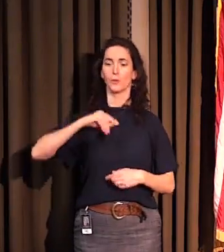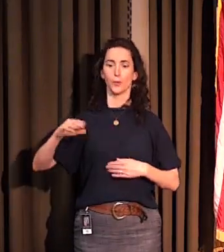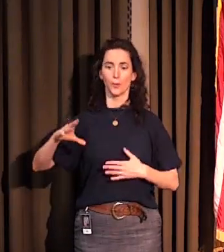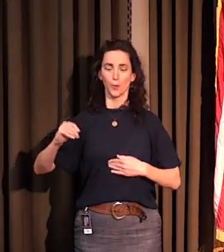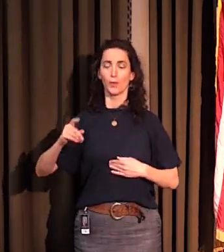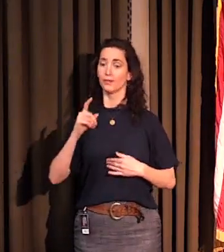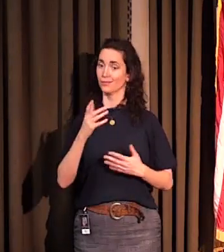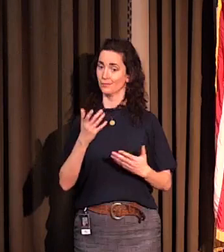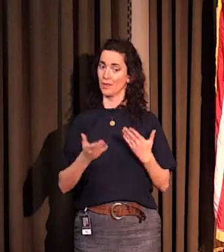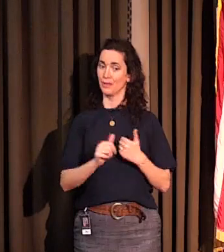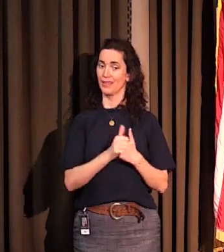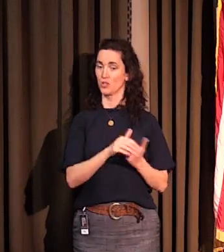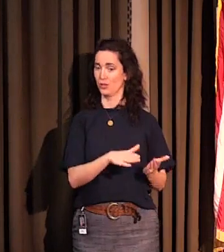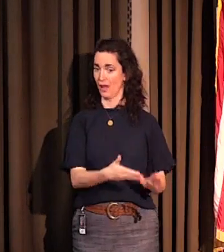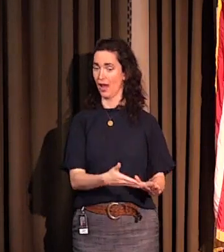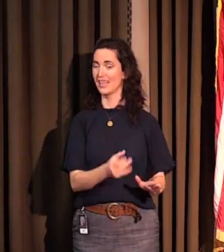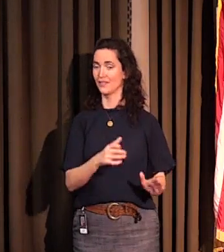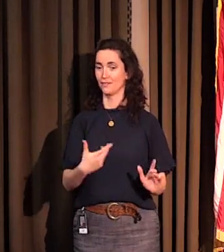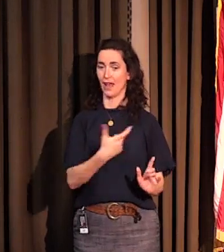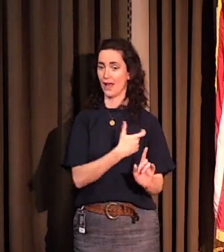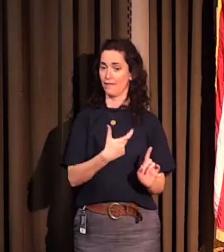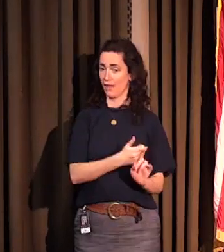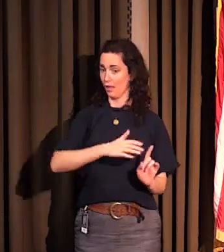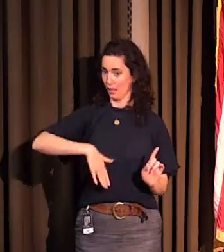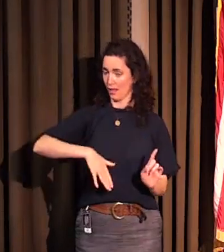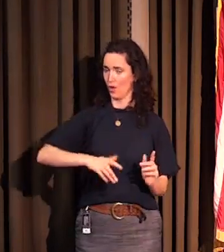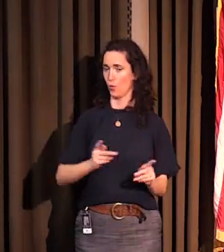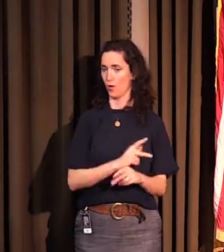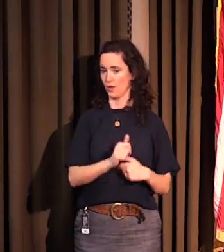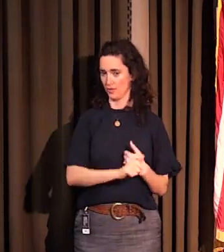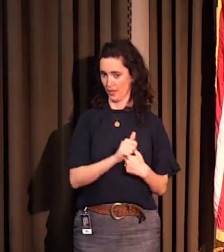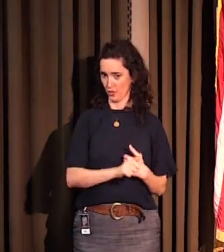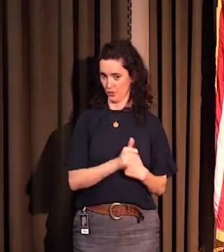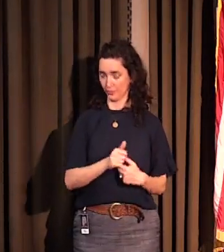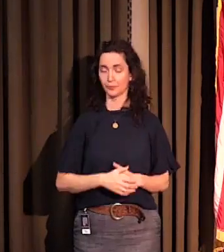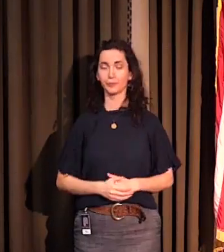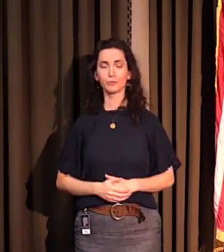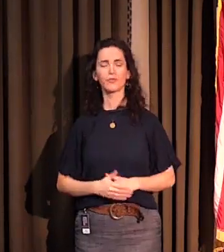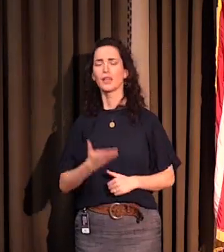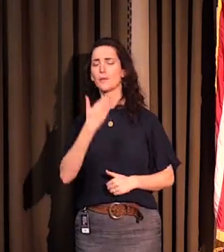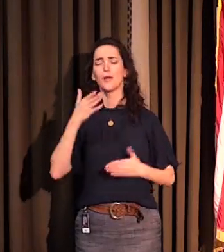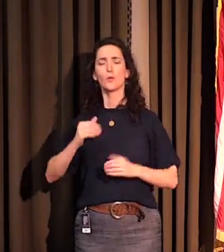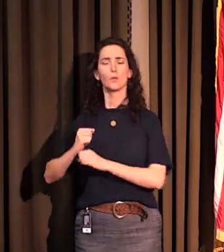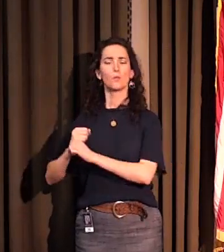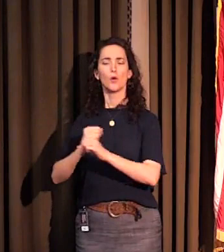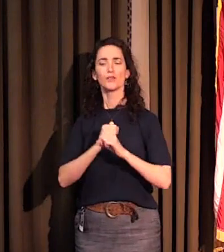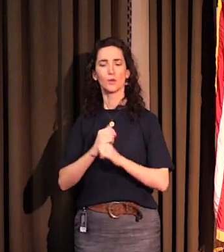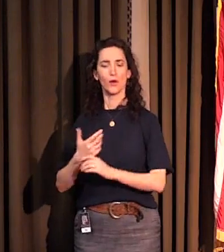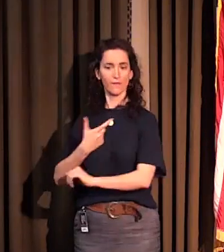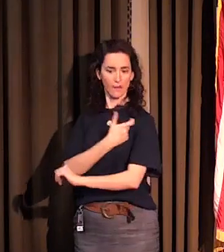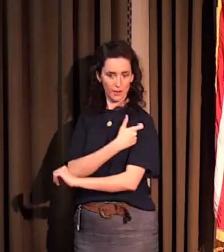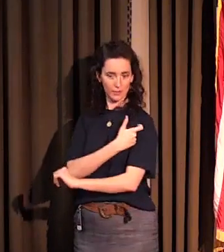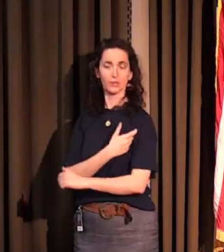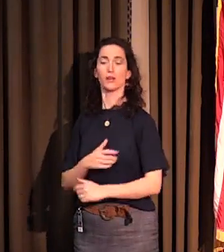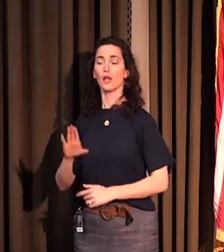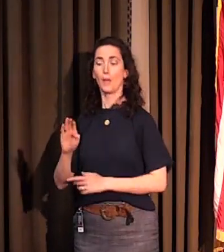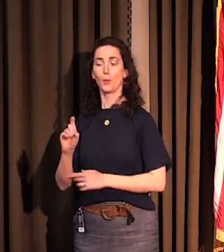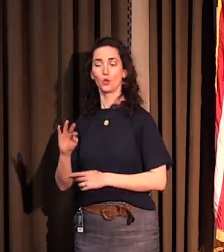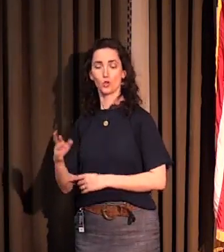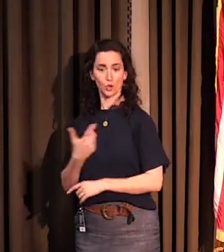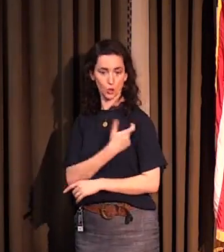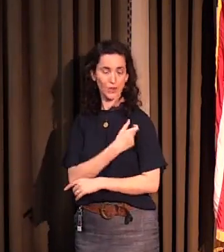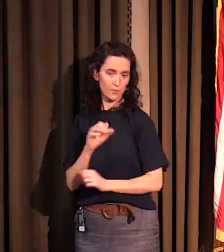It also remains true that the best available protection right now is to get boosted, to get vaccinated, and if you are eligible, to